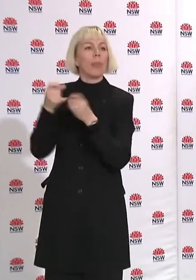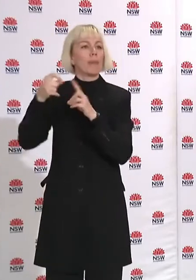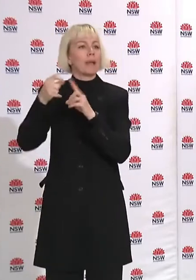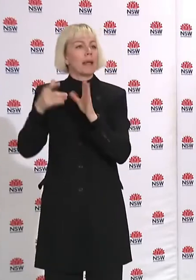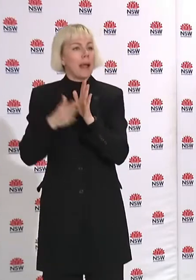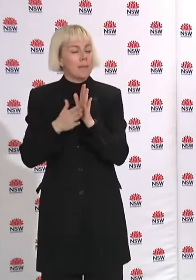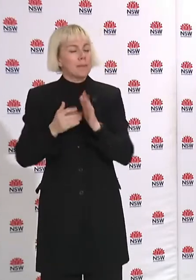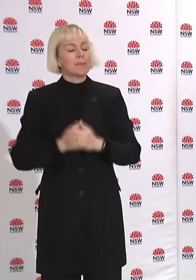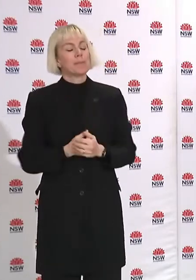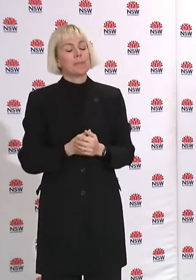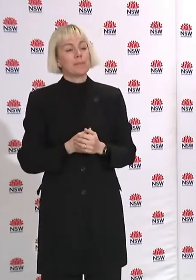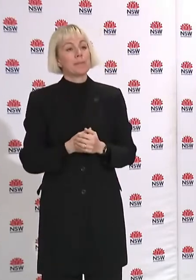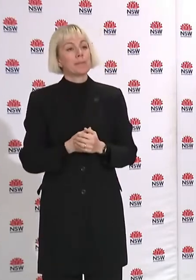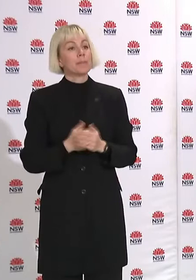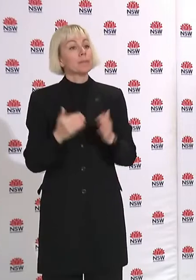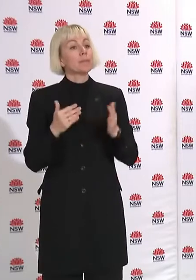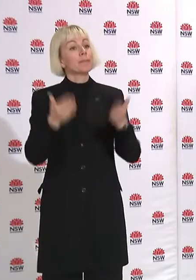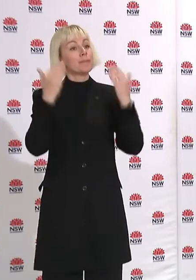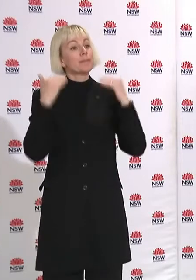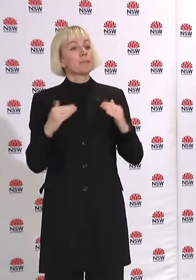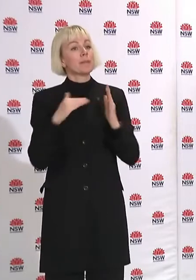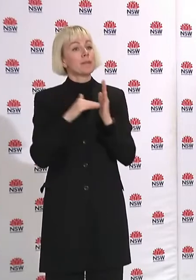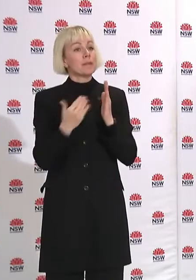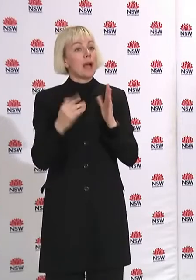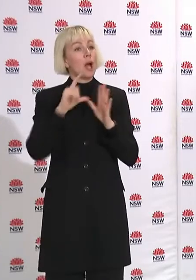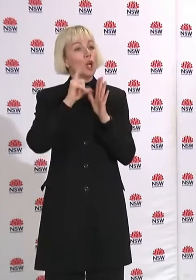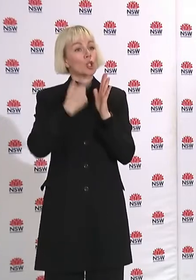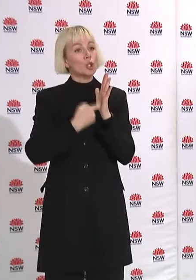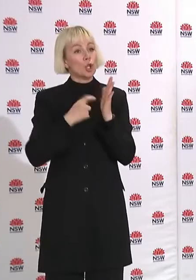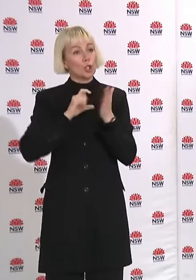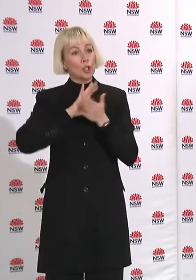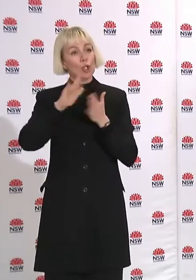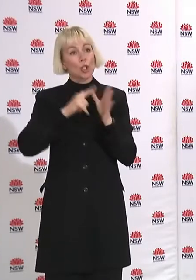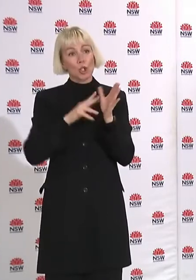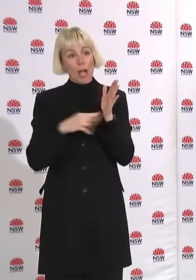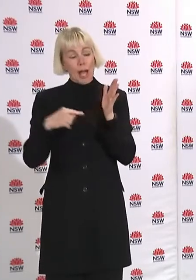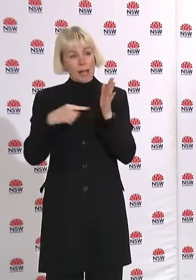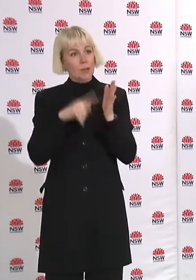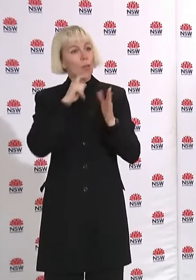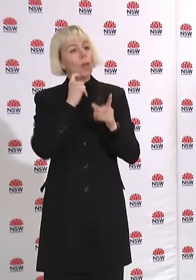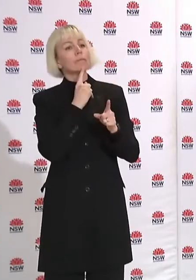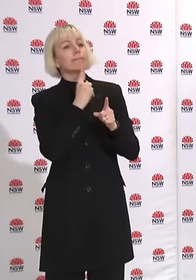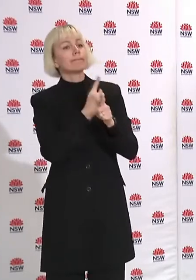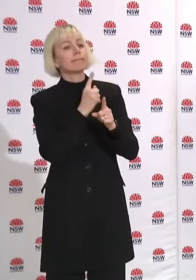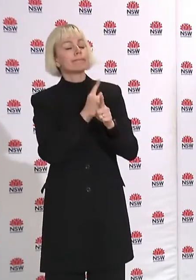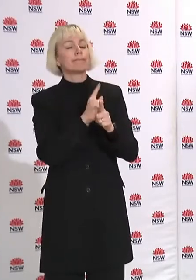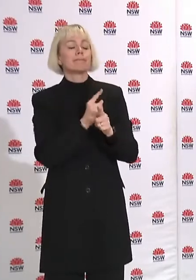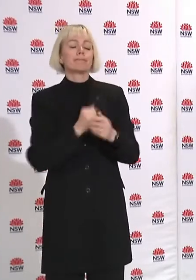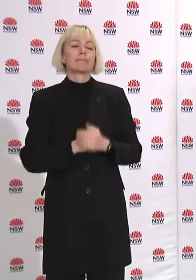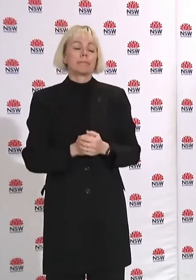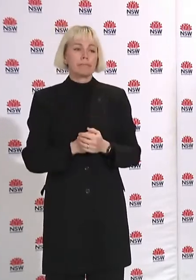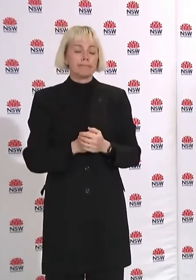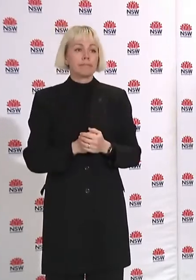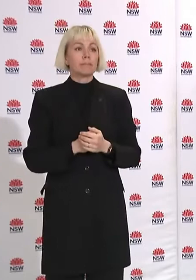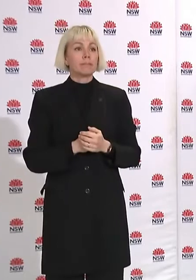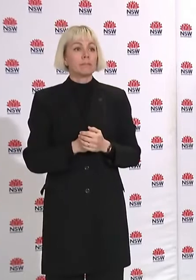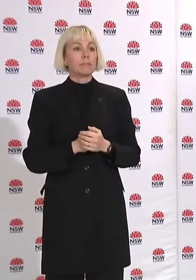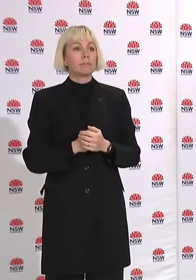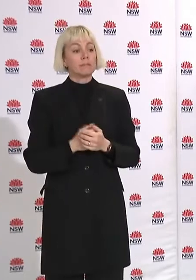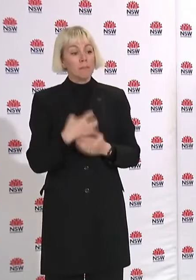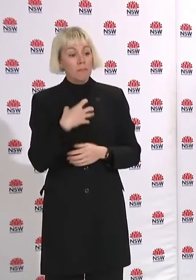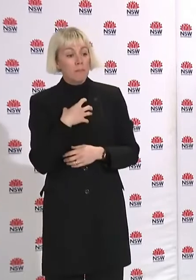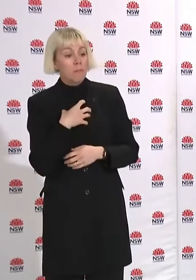Chant will now give her health update, and then we'll take questions. And I also want to say that tragically, as we see more